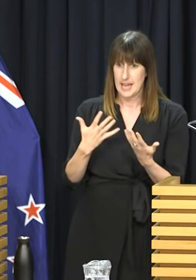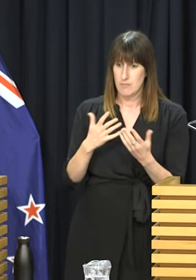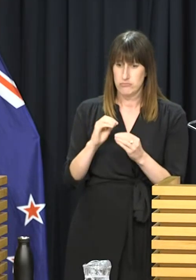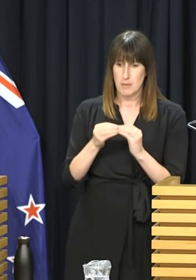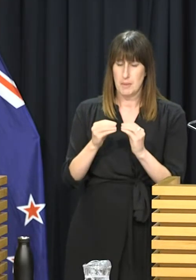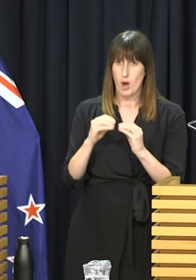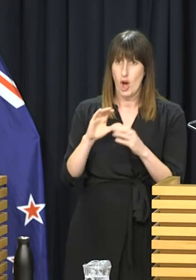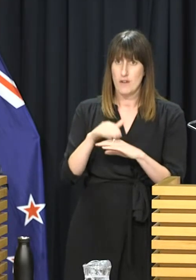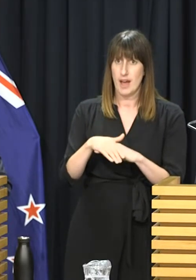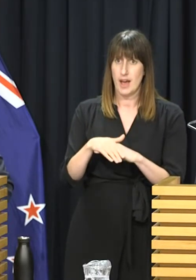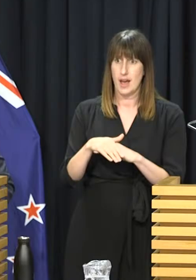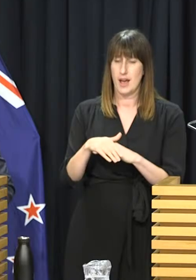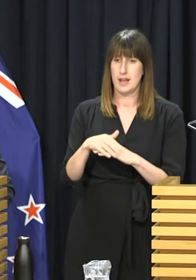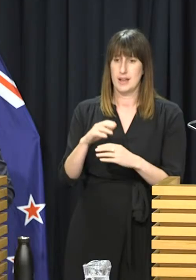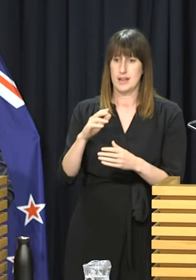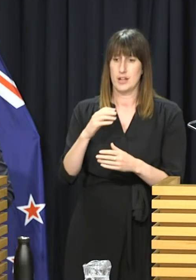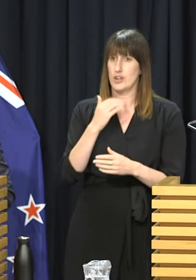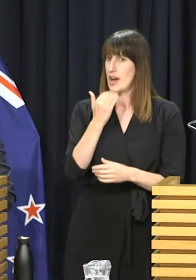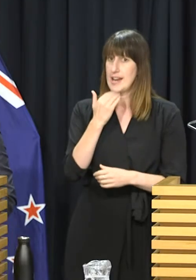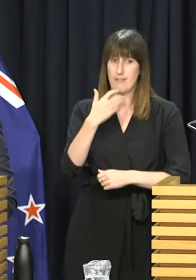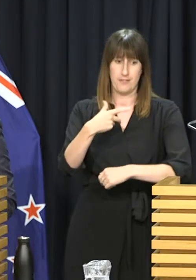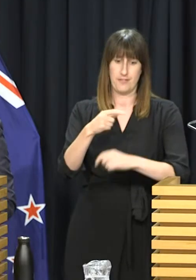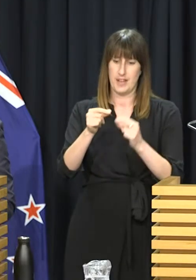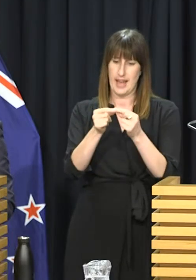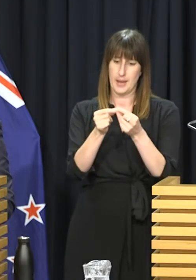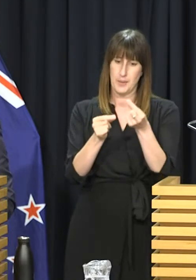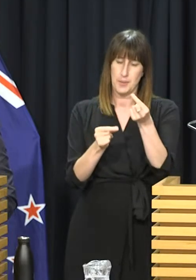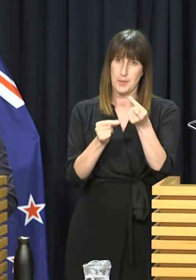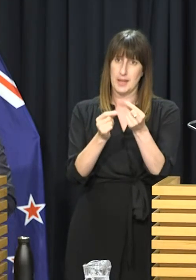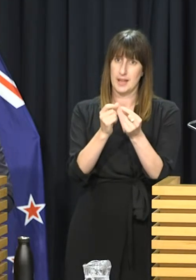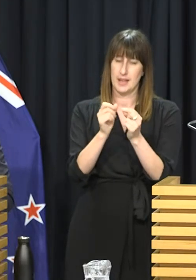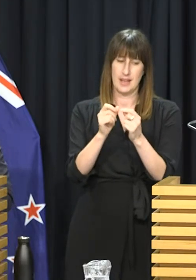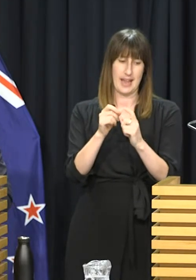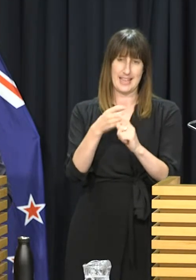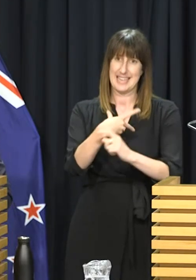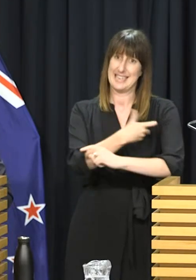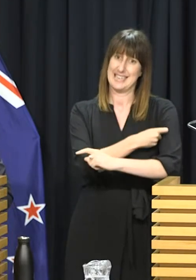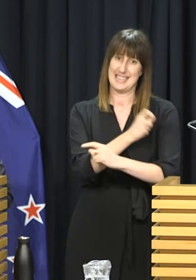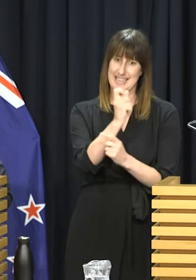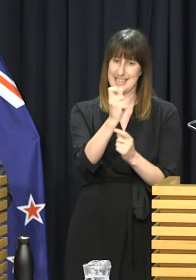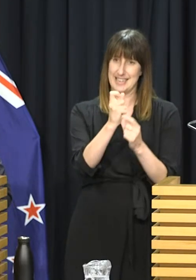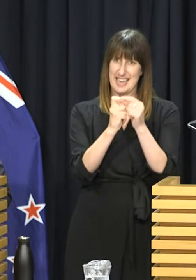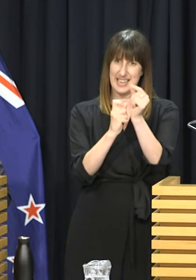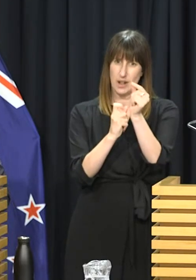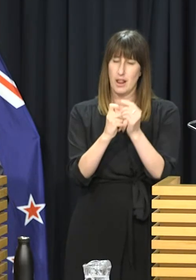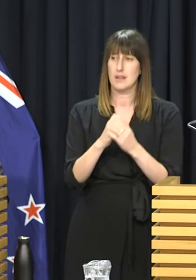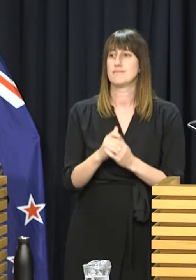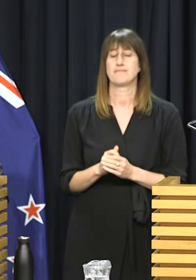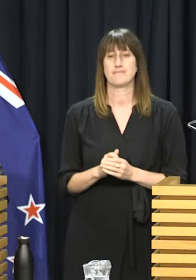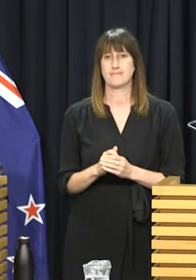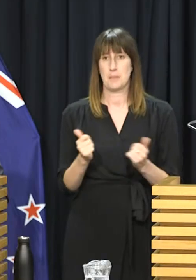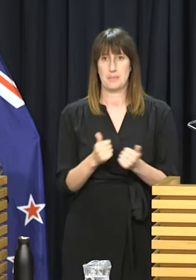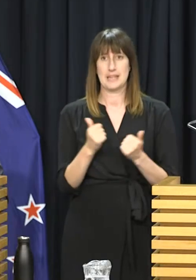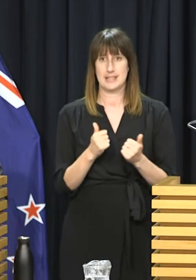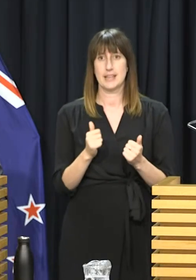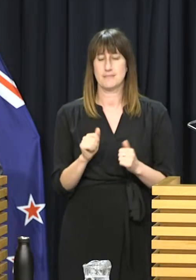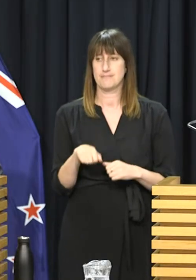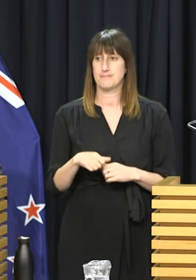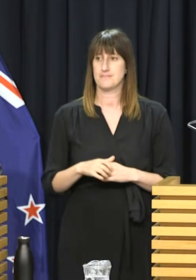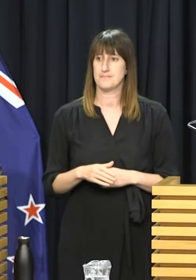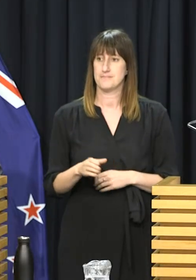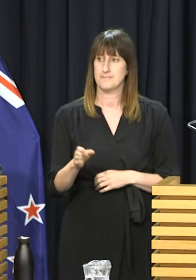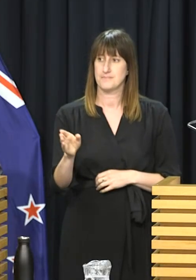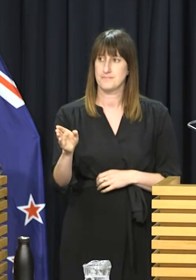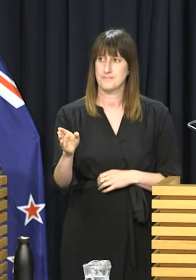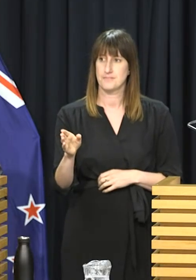been made aware of. No supply of needles. We've got a good. Yeah. Joe will come. Joe. Dr. Bloomfield, it's 1 year today since the announcement was made about going